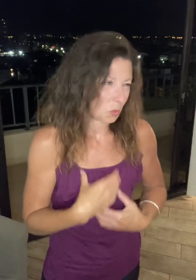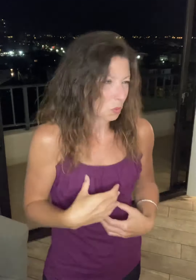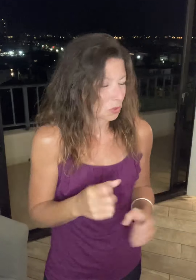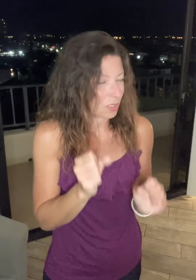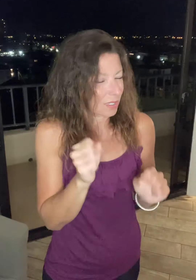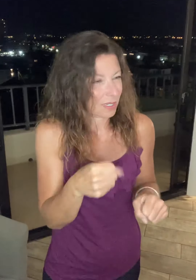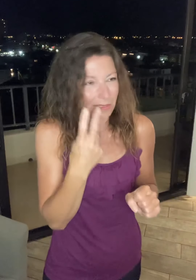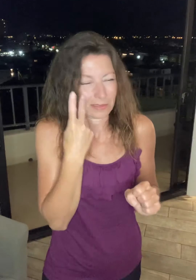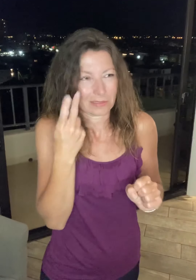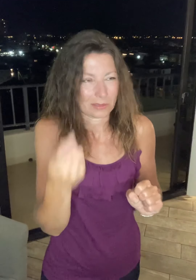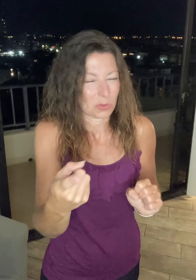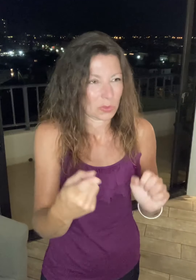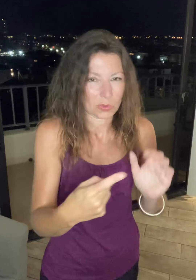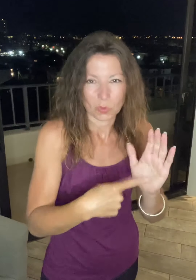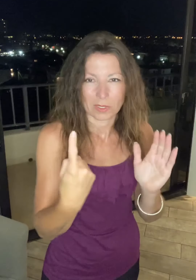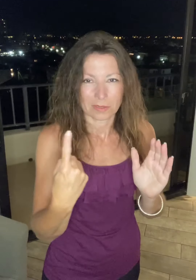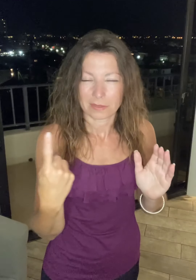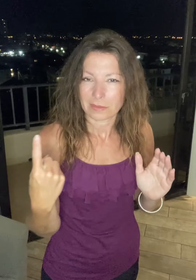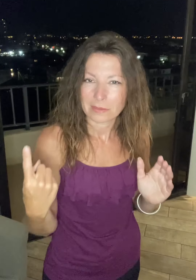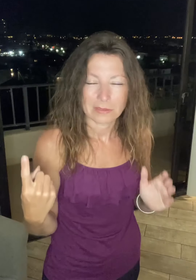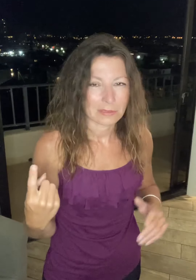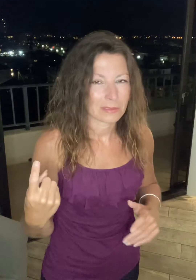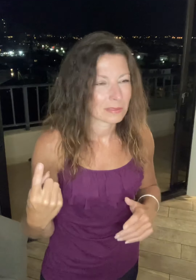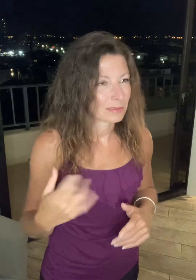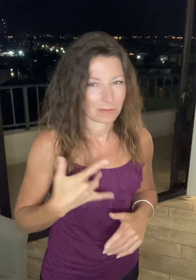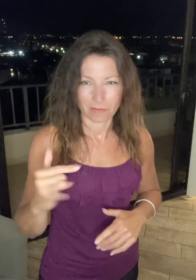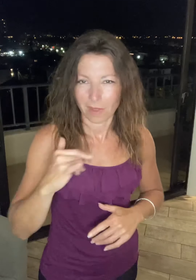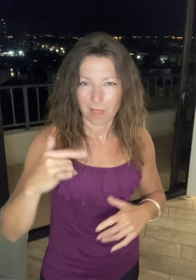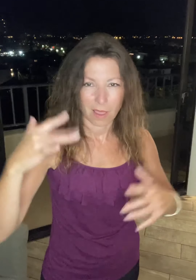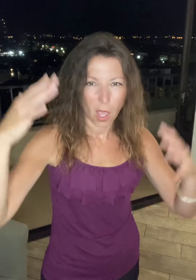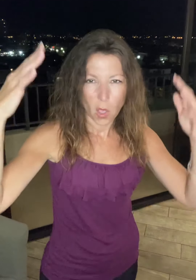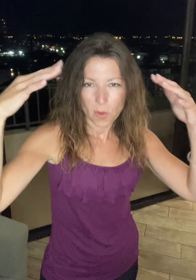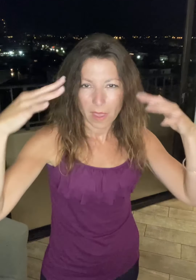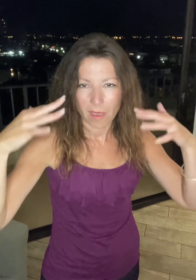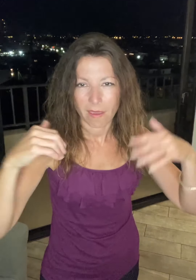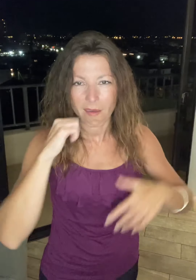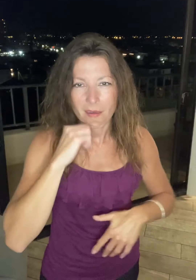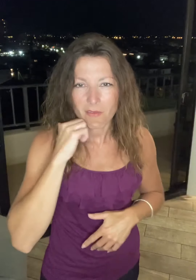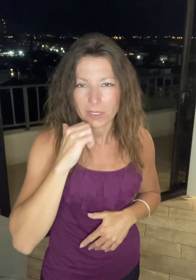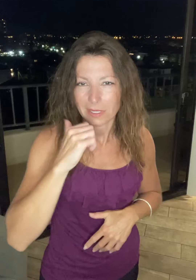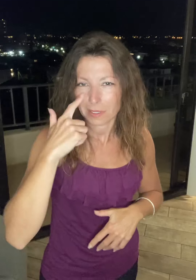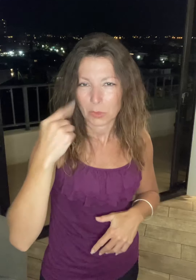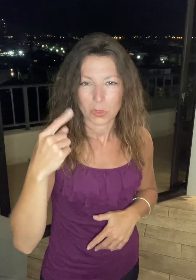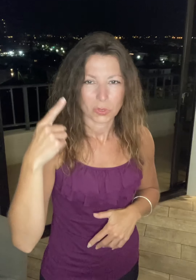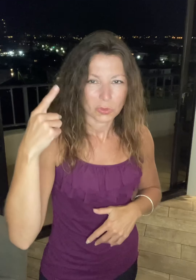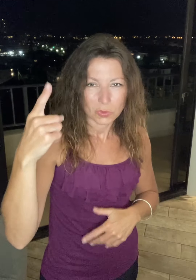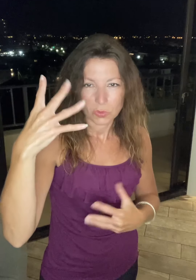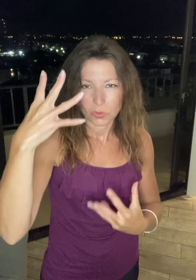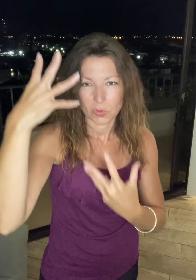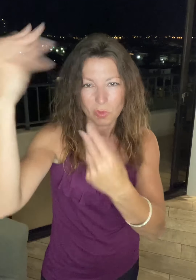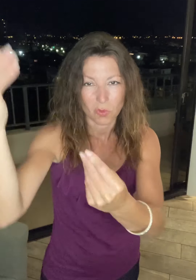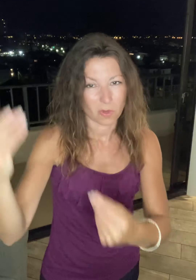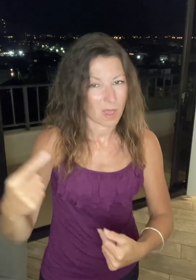in your lady, baby. Oh, I'm a wreck, but without you here. Yeah,